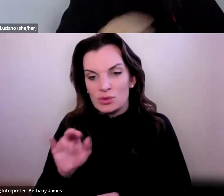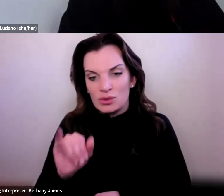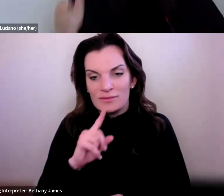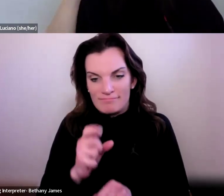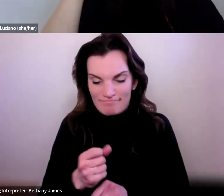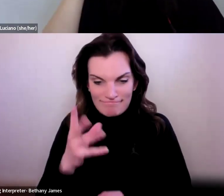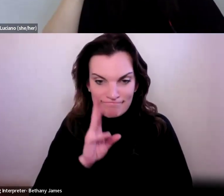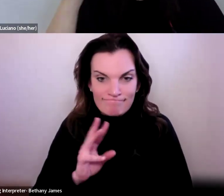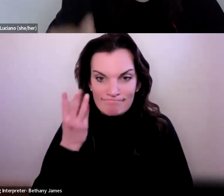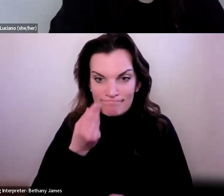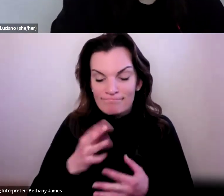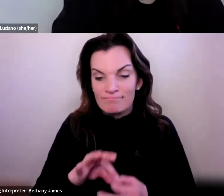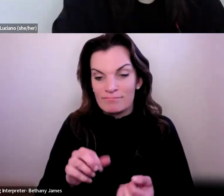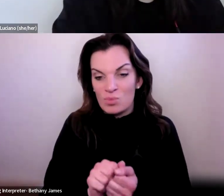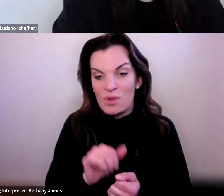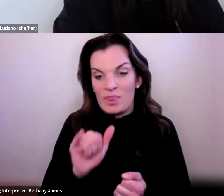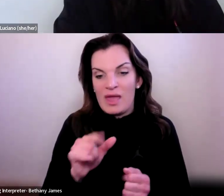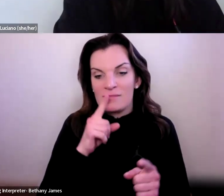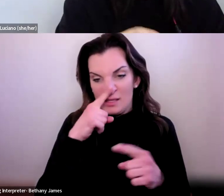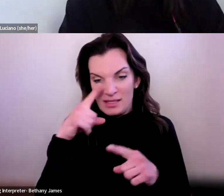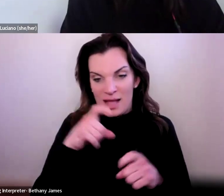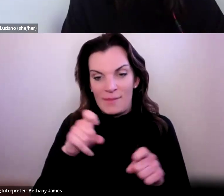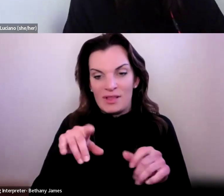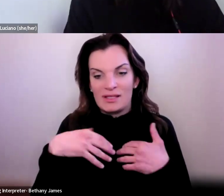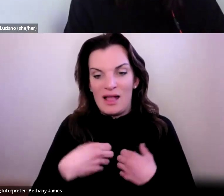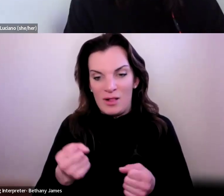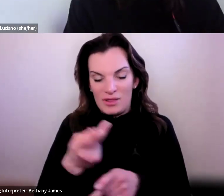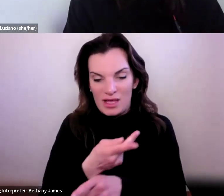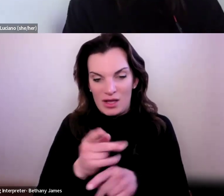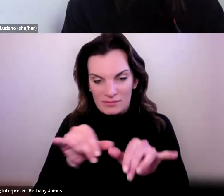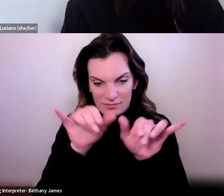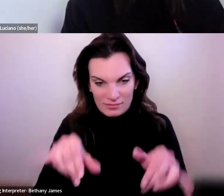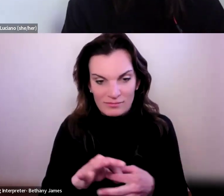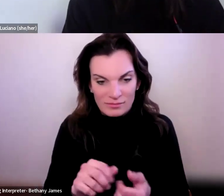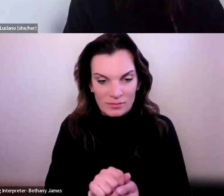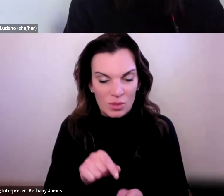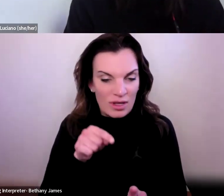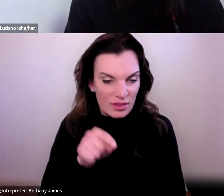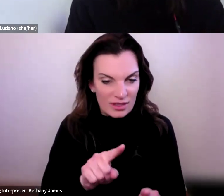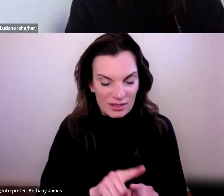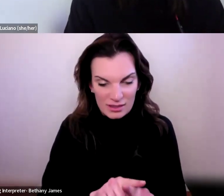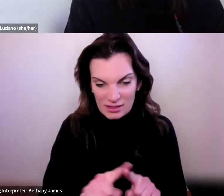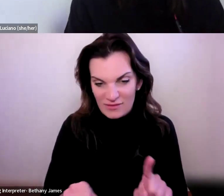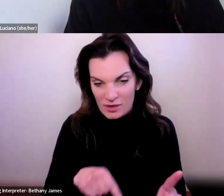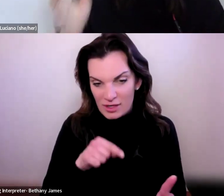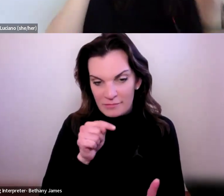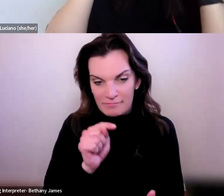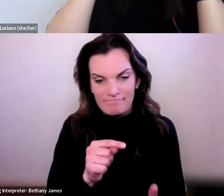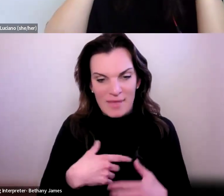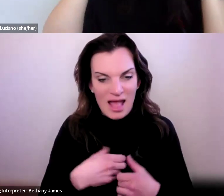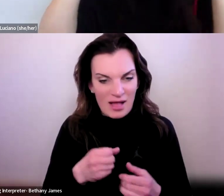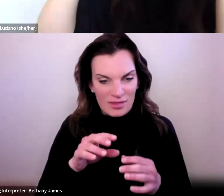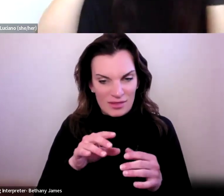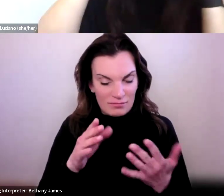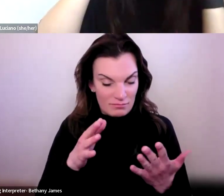challenges of navigating a complex healthcare system while battling long COVID and myalgic encephalomyelitis, ME, both of which lack